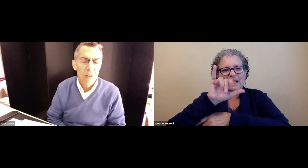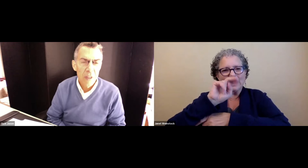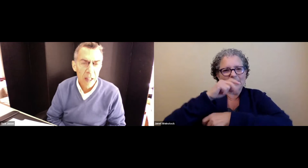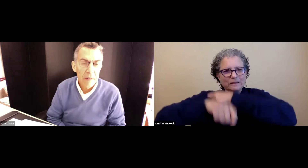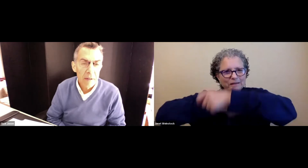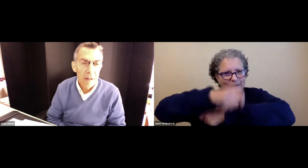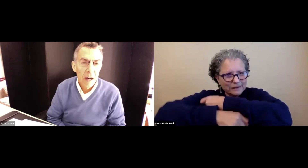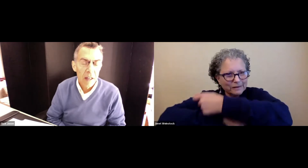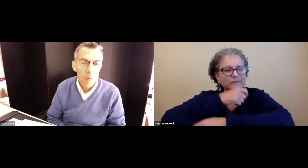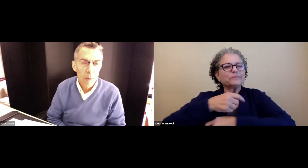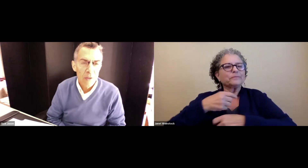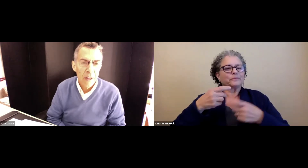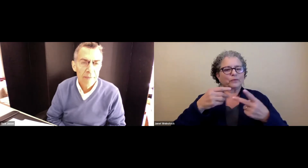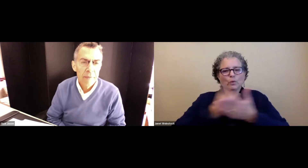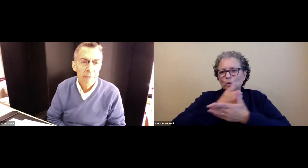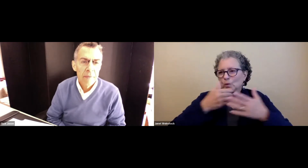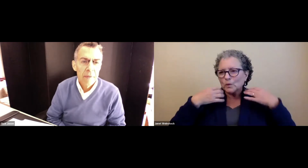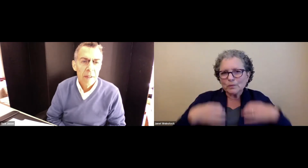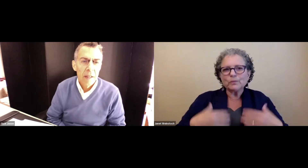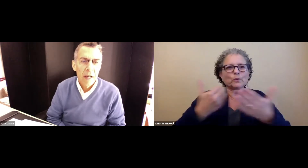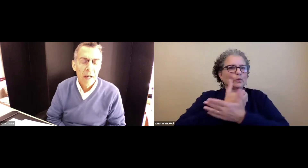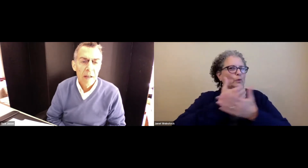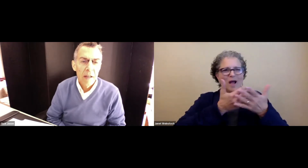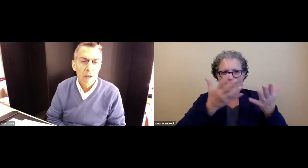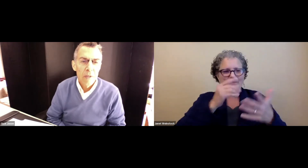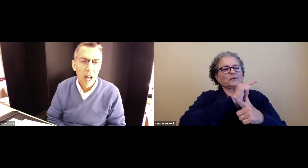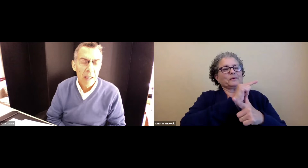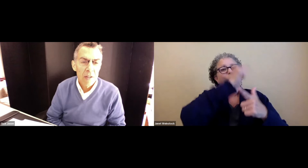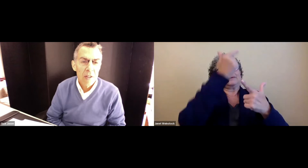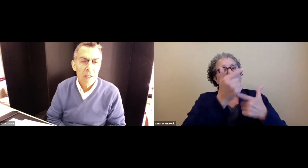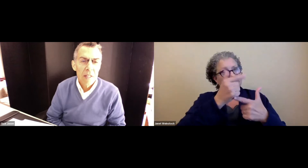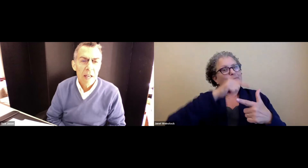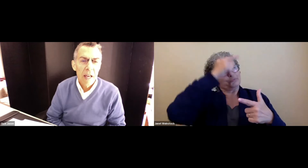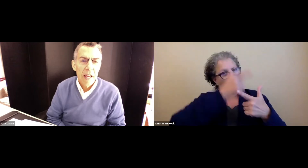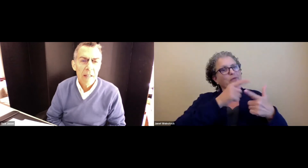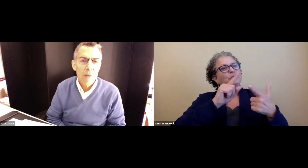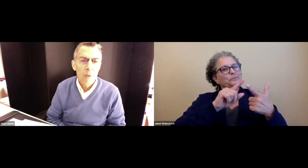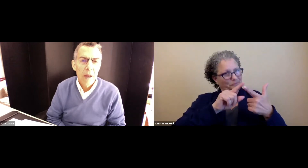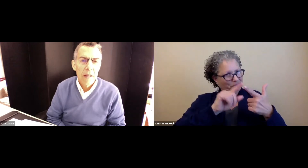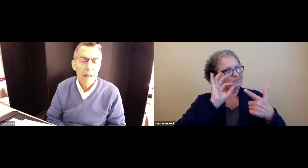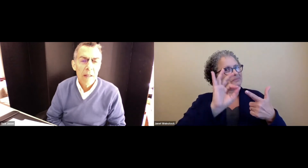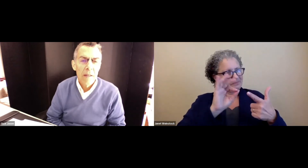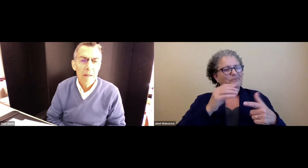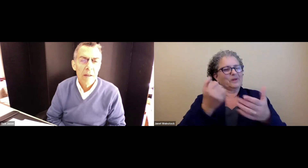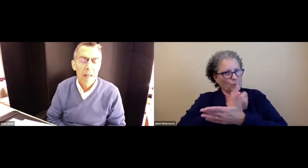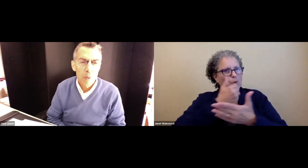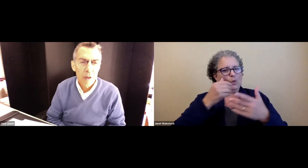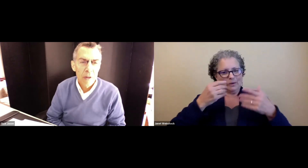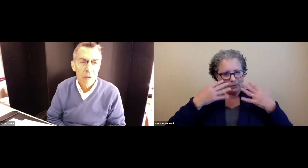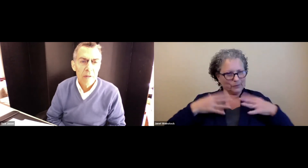tefillah on his bar mitzvah, a new talis. And when his brother got